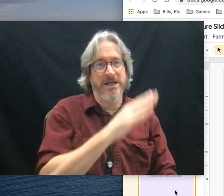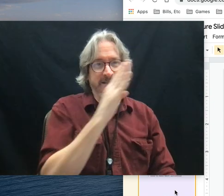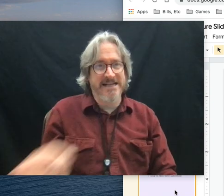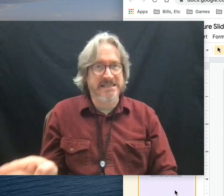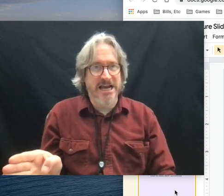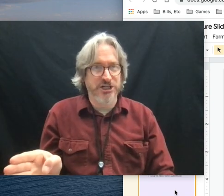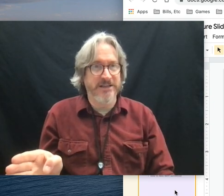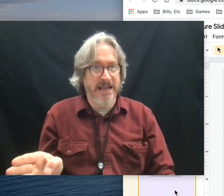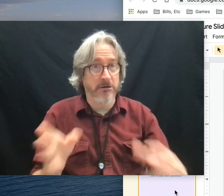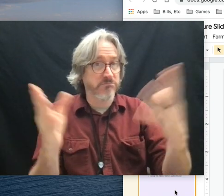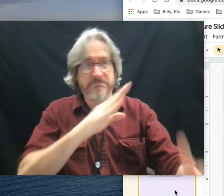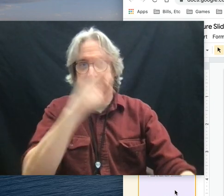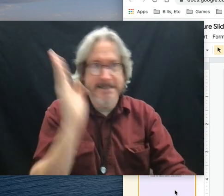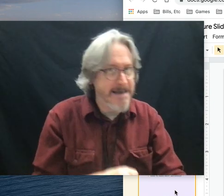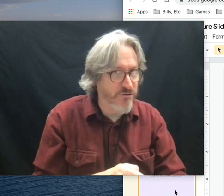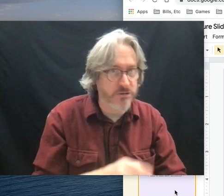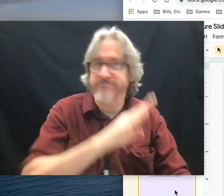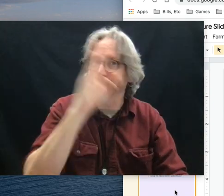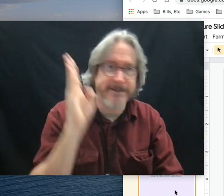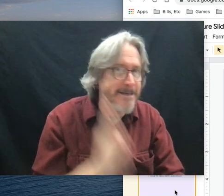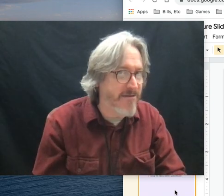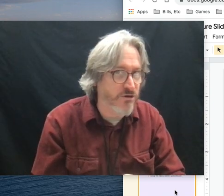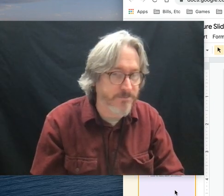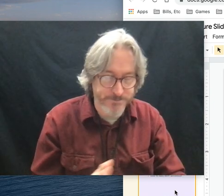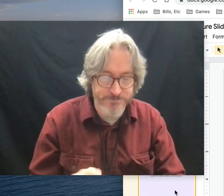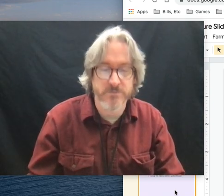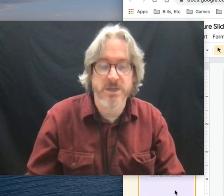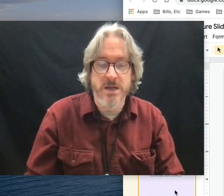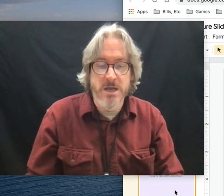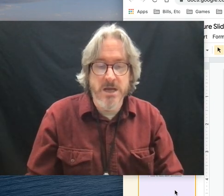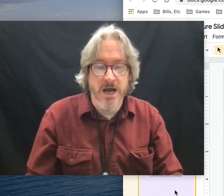so it's that slashing in the air. Never.